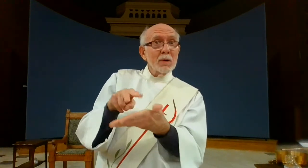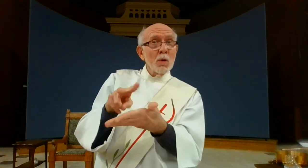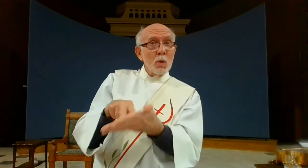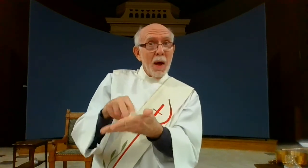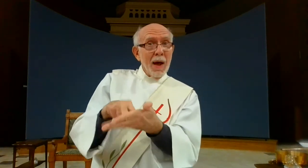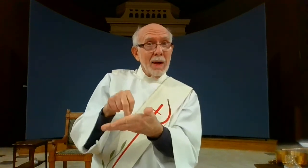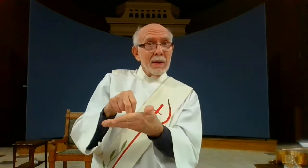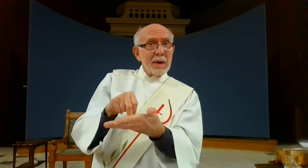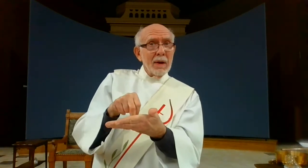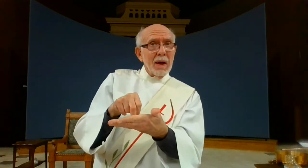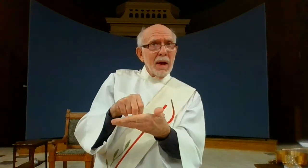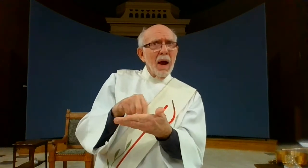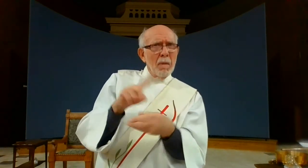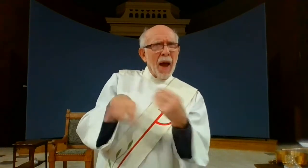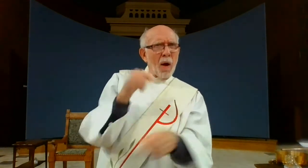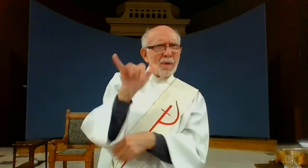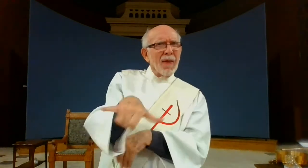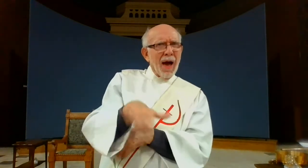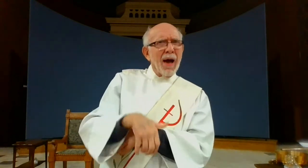Our readings were about that,